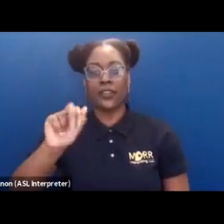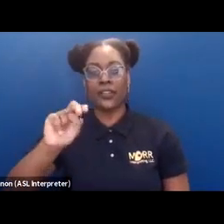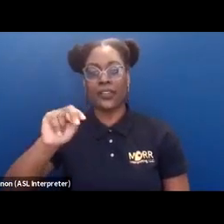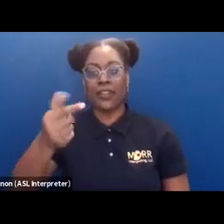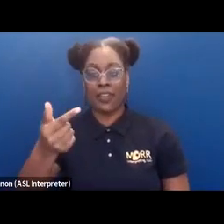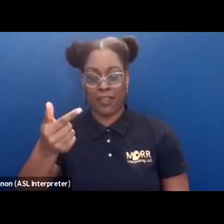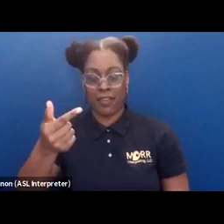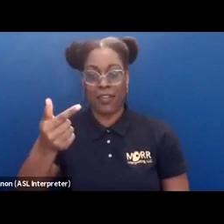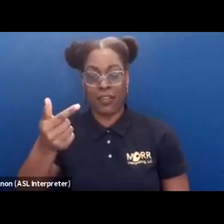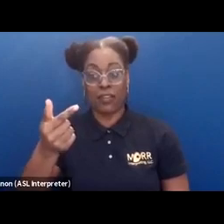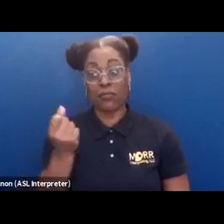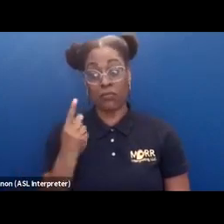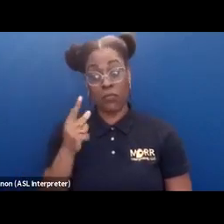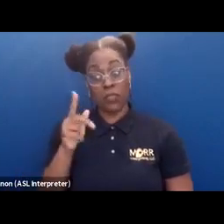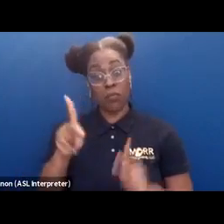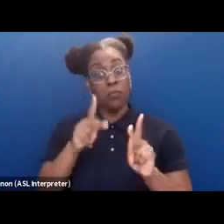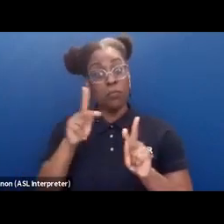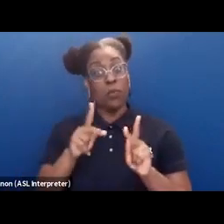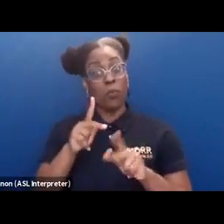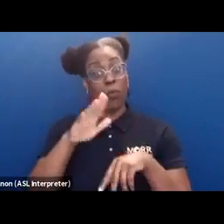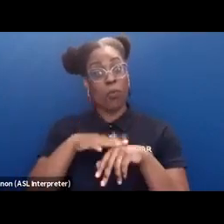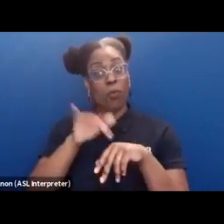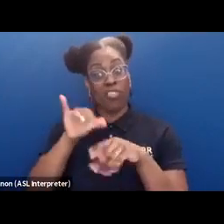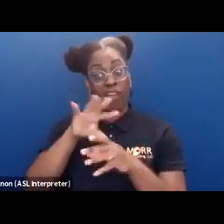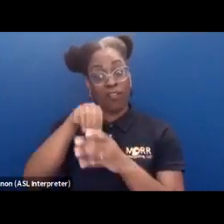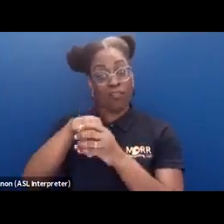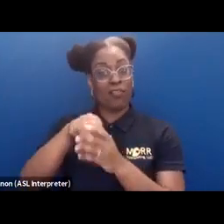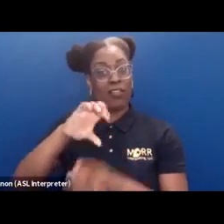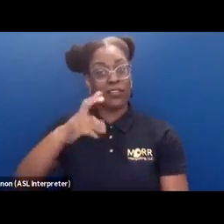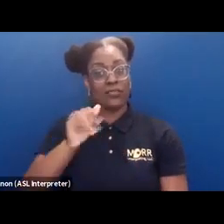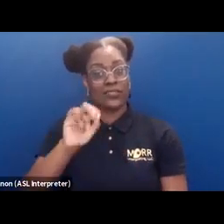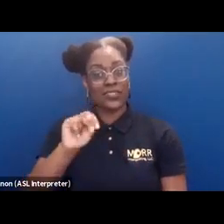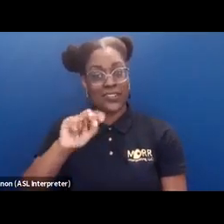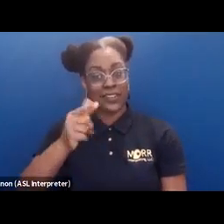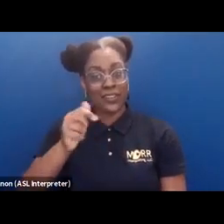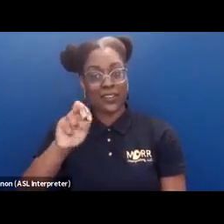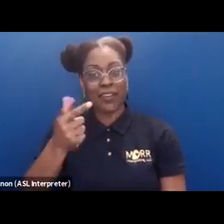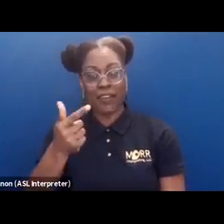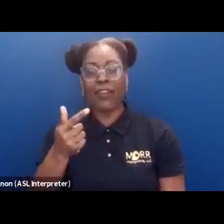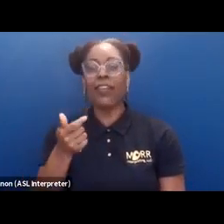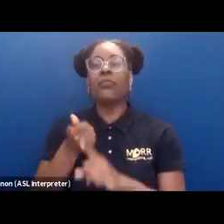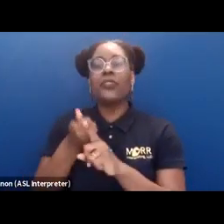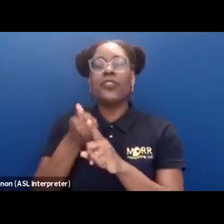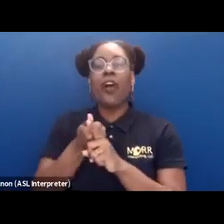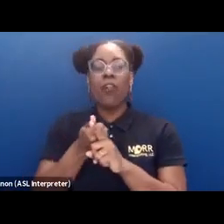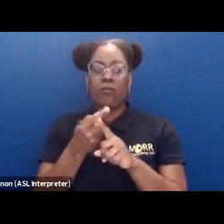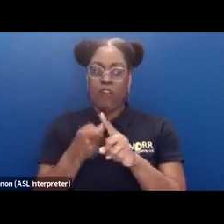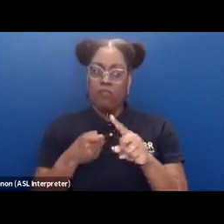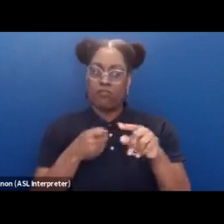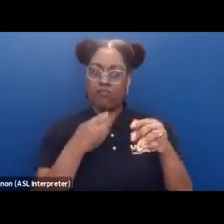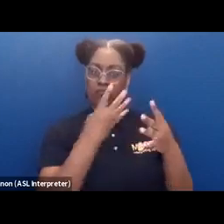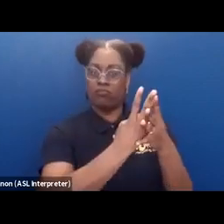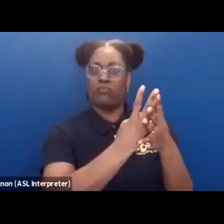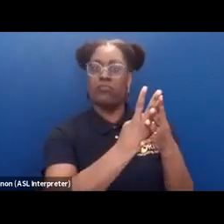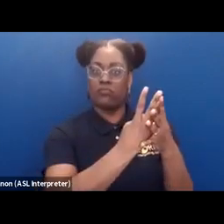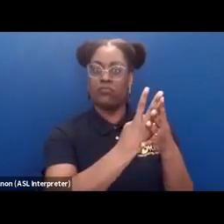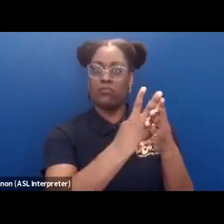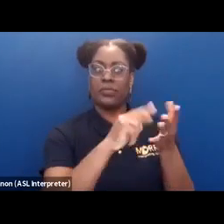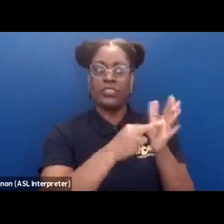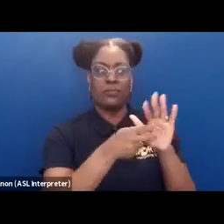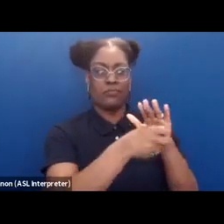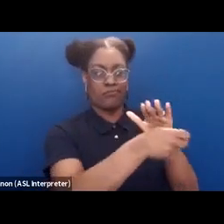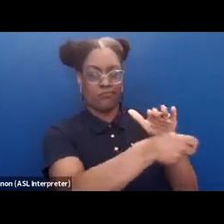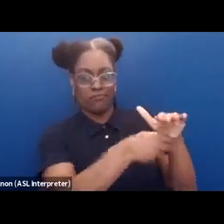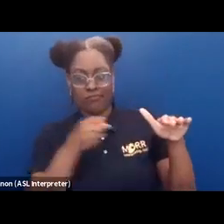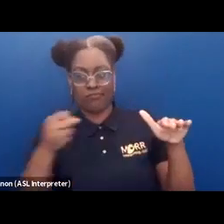minor offenses, but they were kept imprisoned with longer sentences because